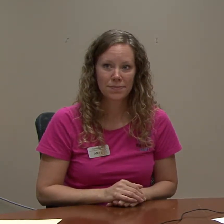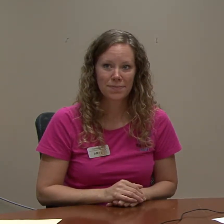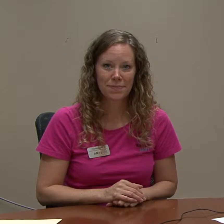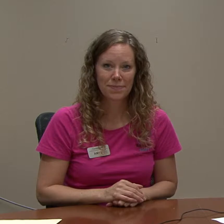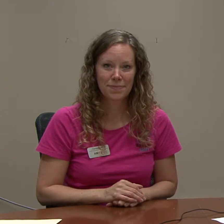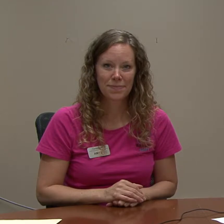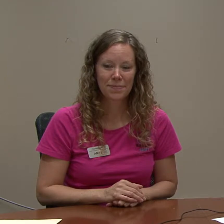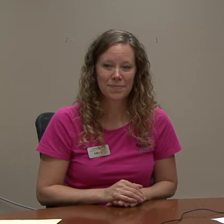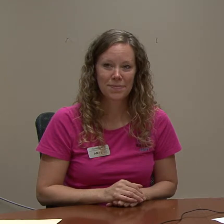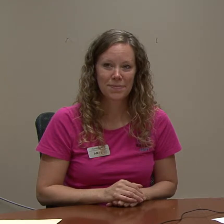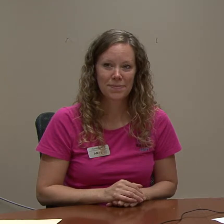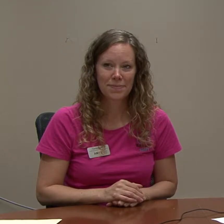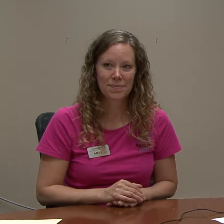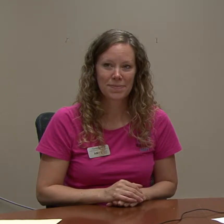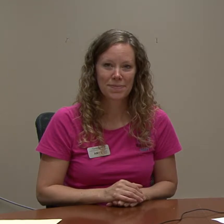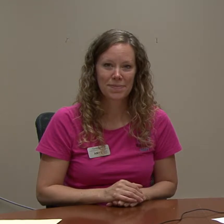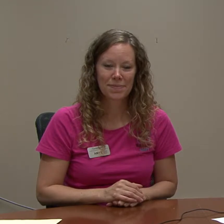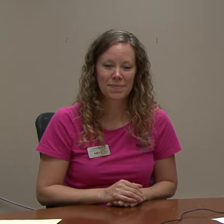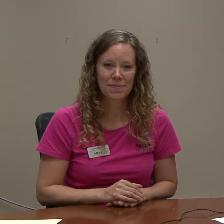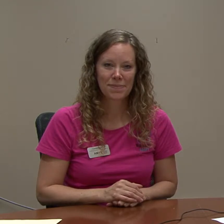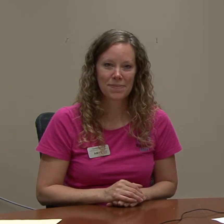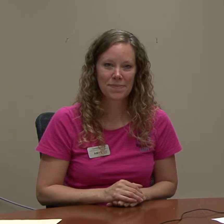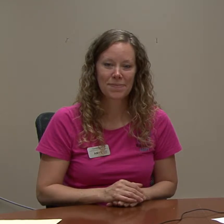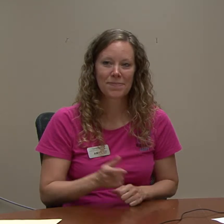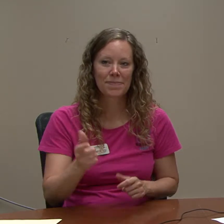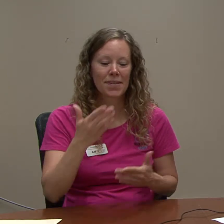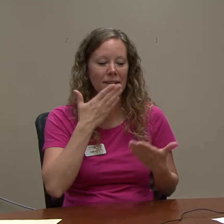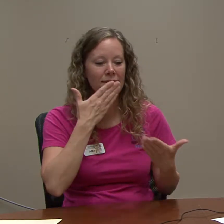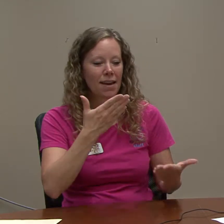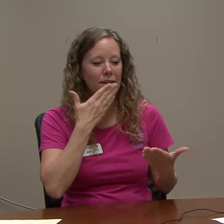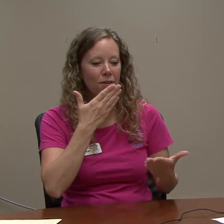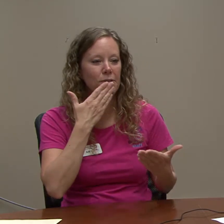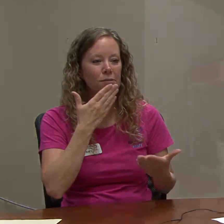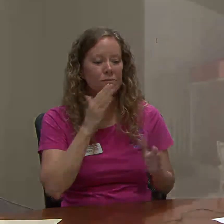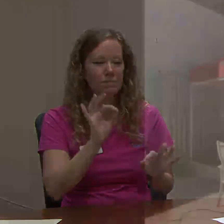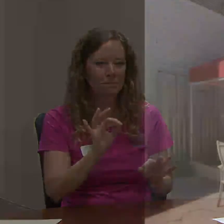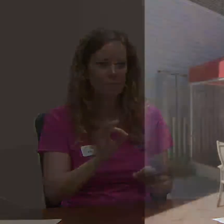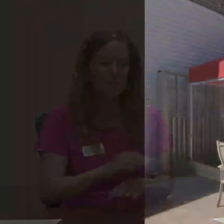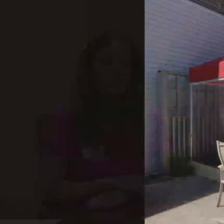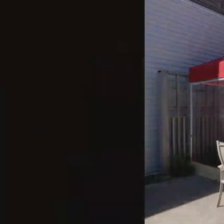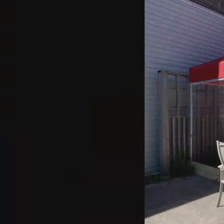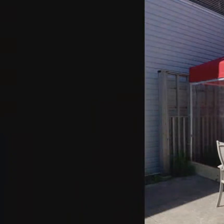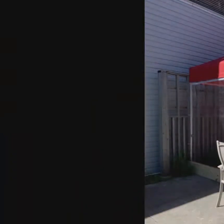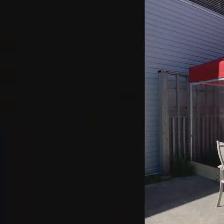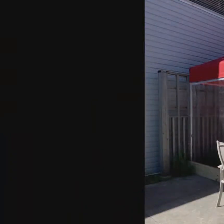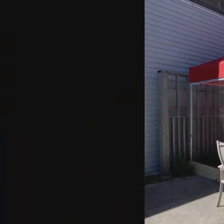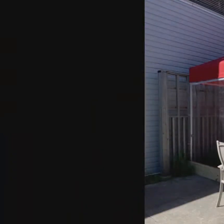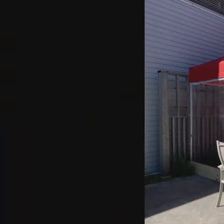Okay, thank you, everybody. Thank you.